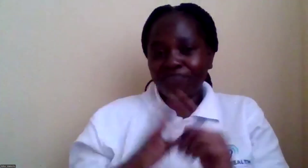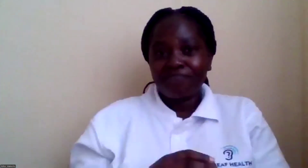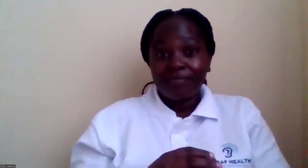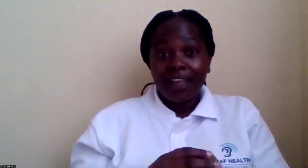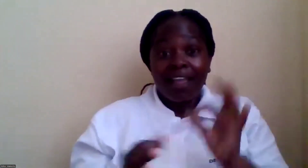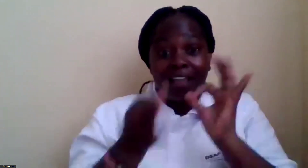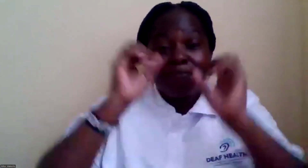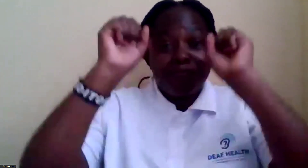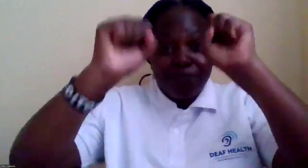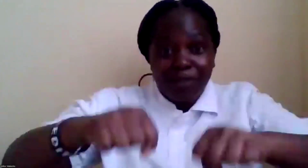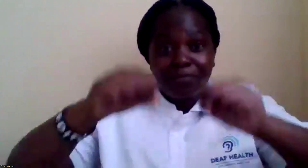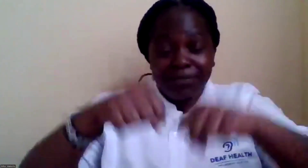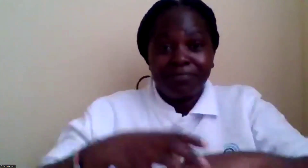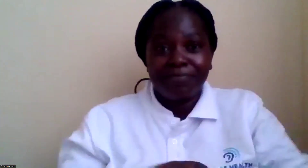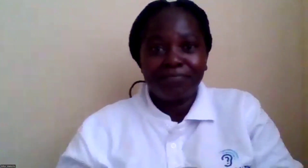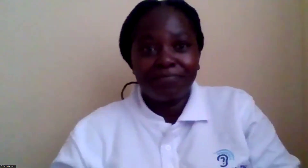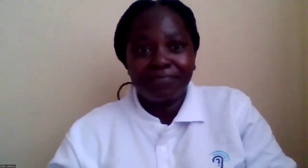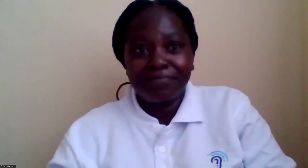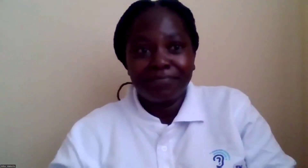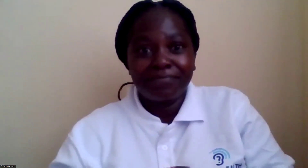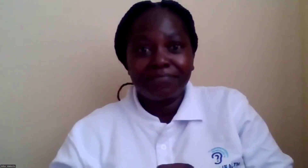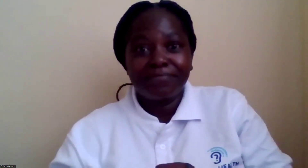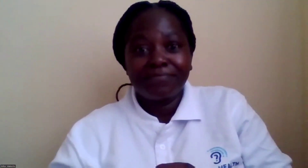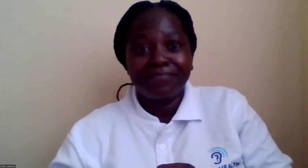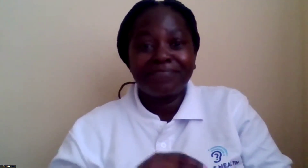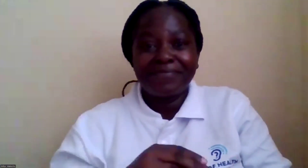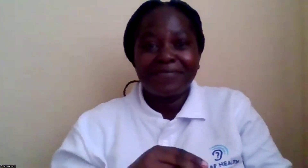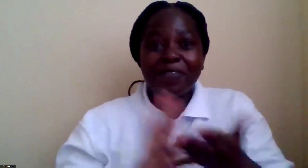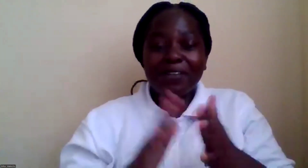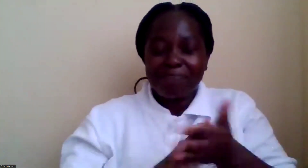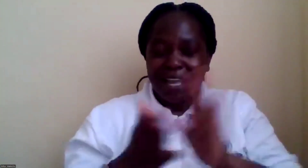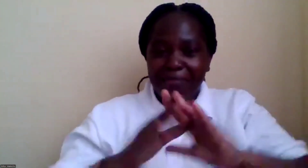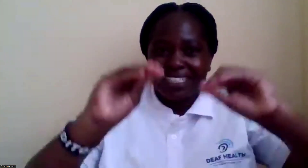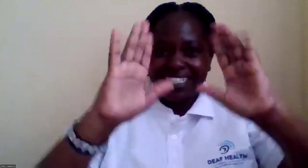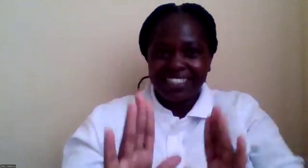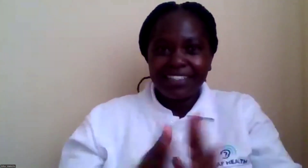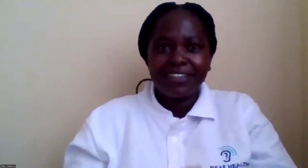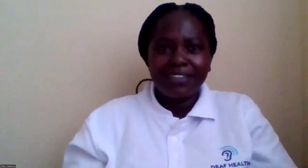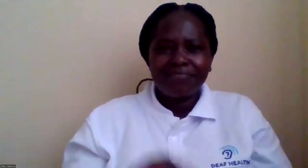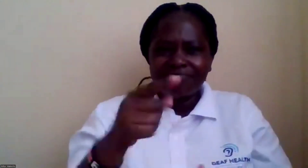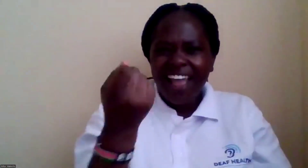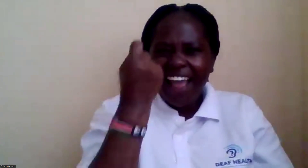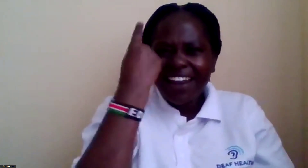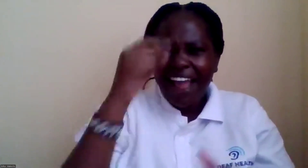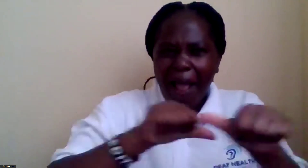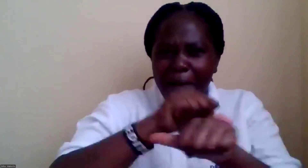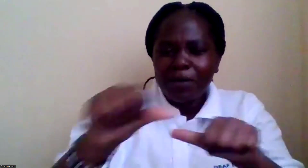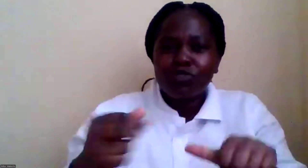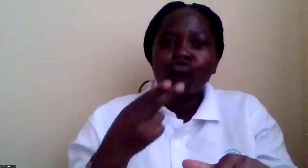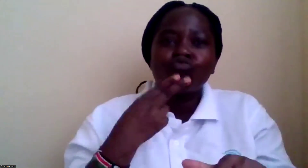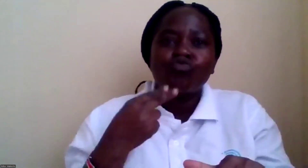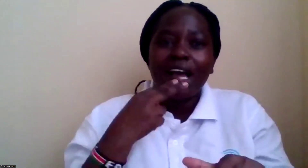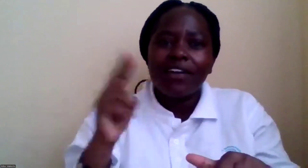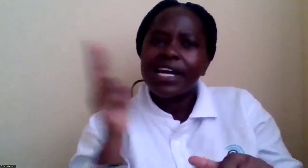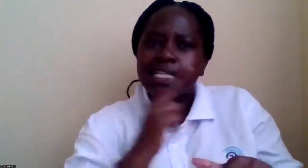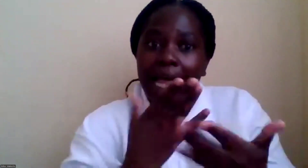possible, let me be a typical teacher here, right? Tell me what you understand by risk factor when